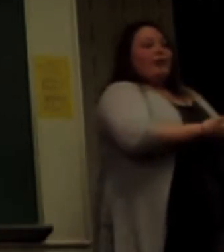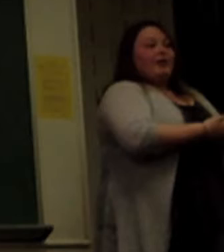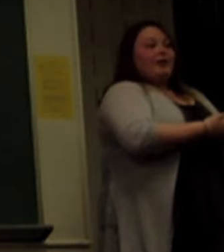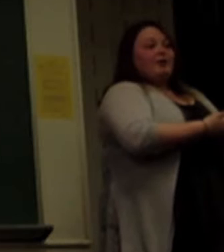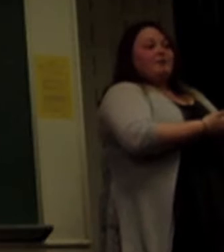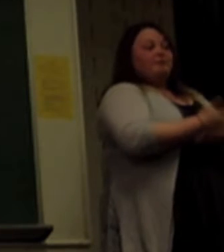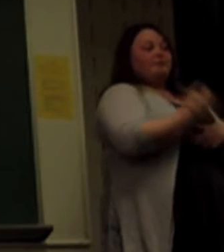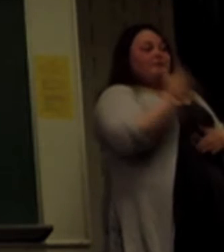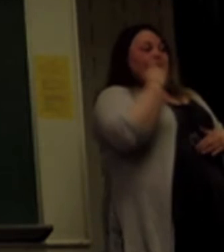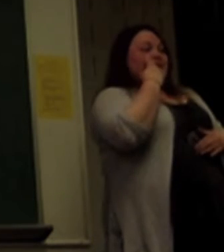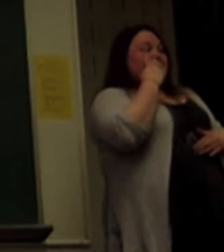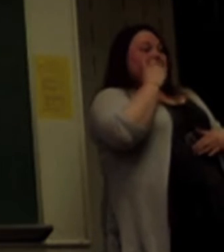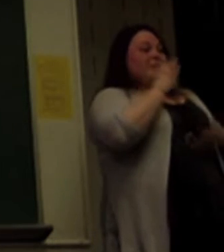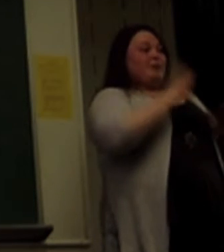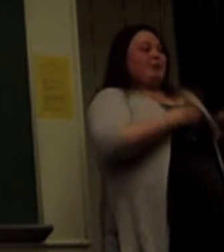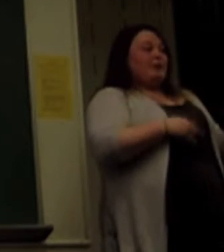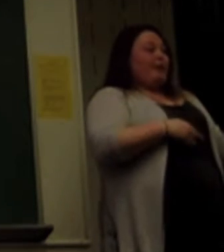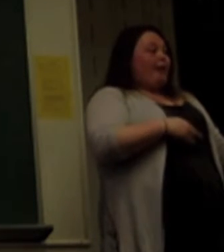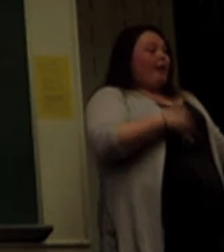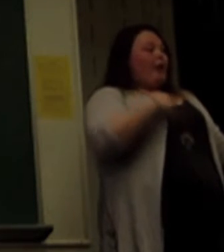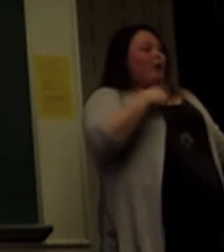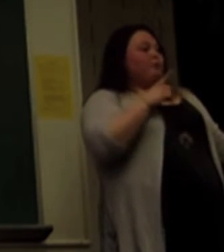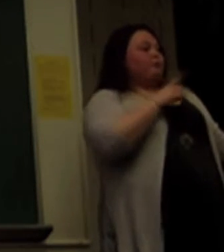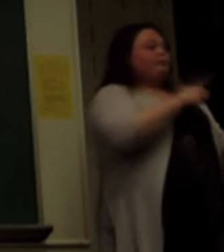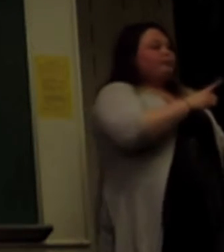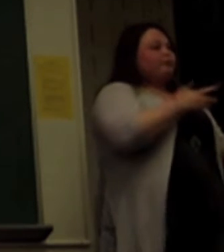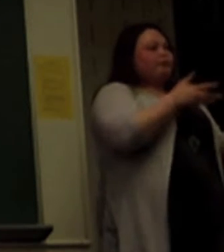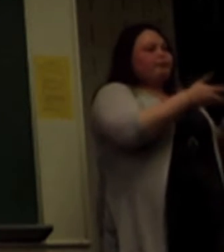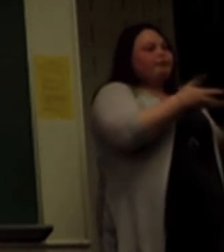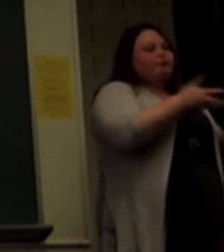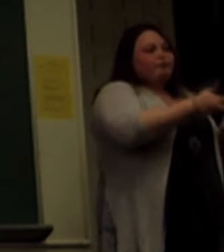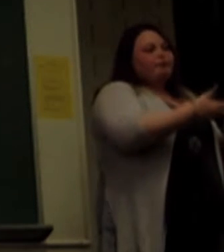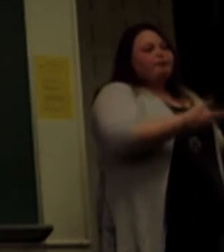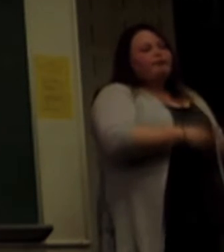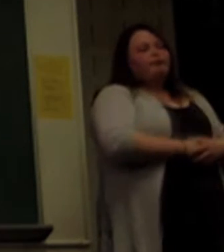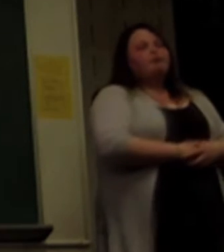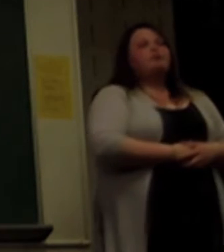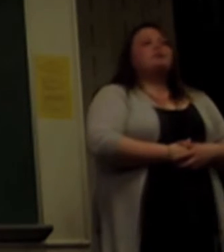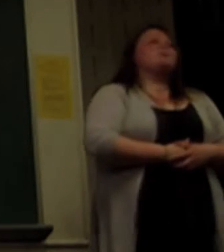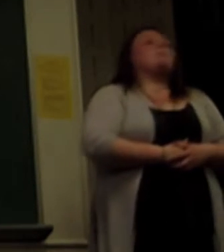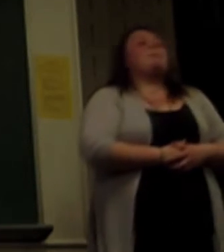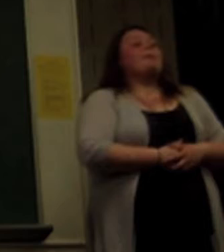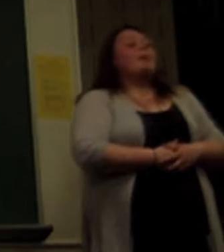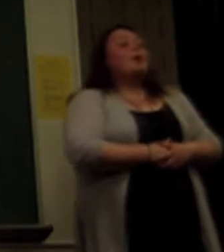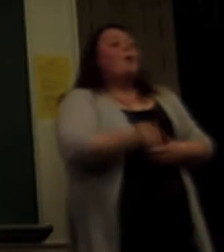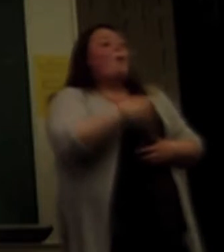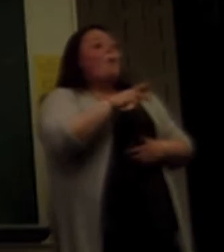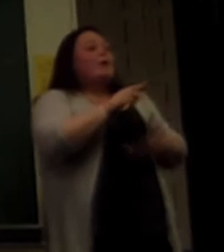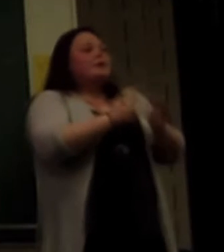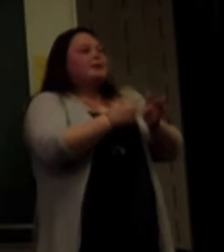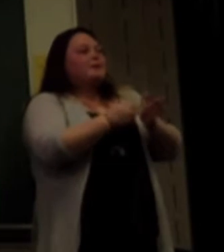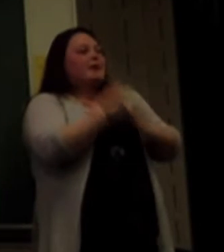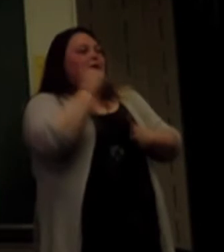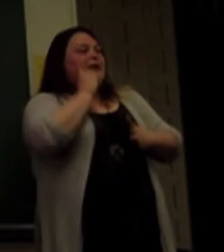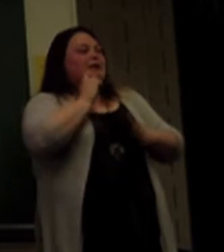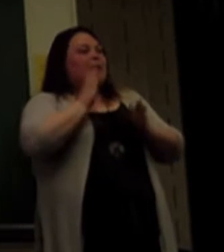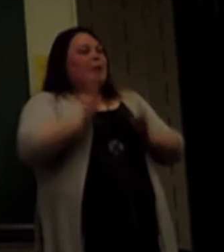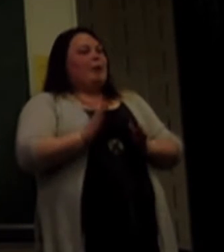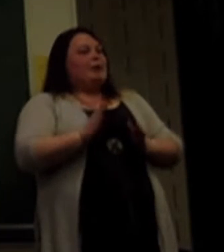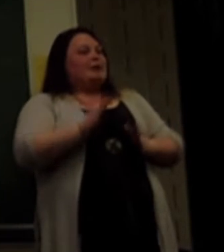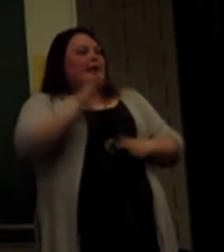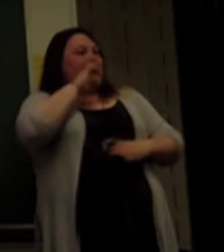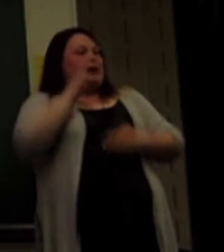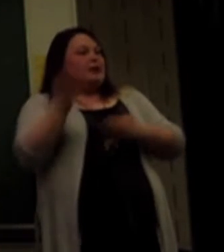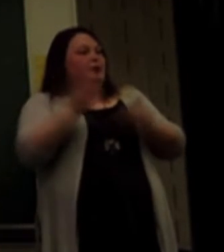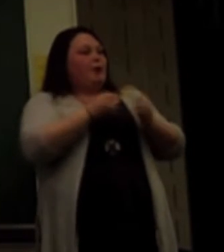also, like, I have here, when the consumers come to, like, doctor's appointments and they have their kids, don't ignore the kids. That's, like, kind of rude. I